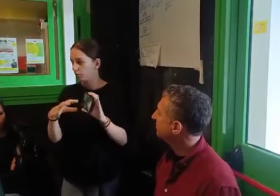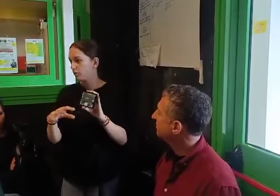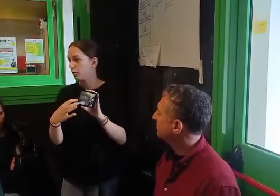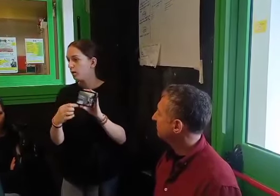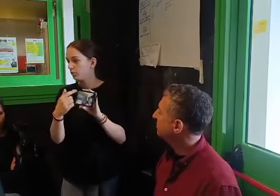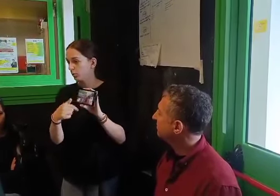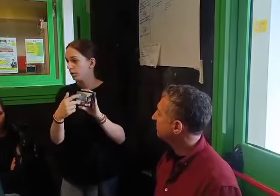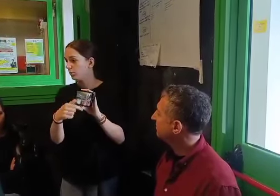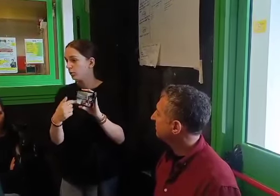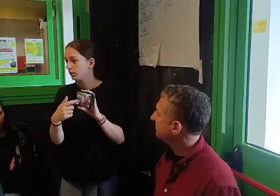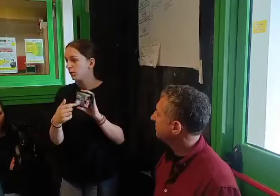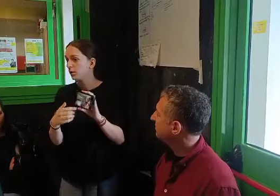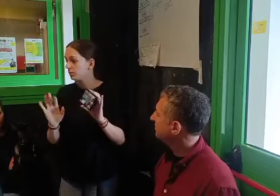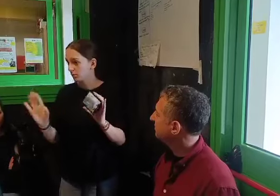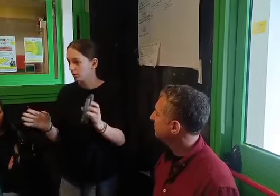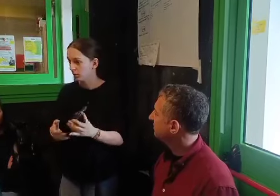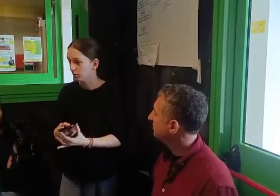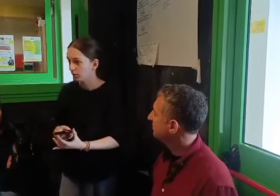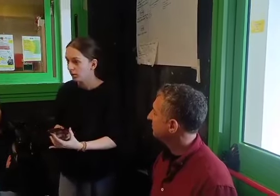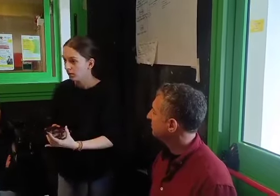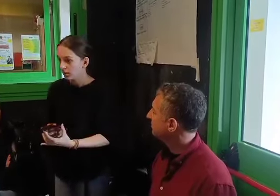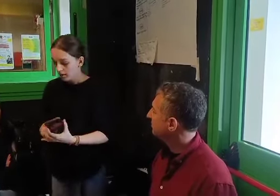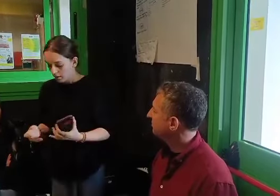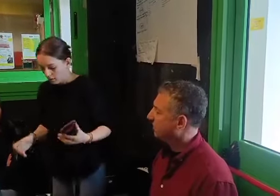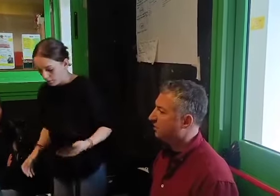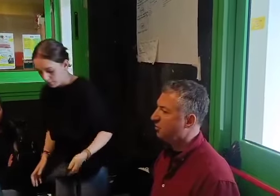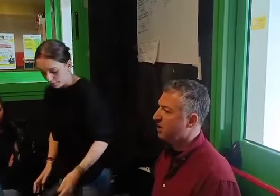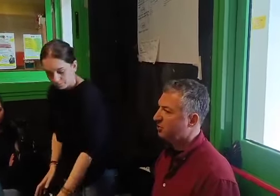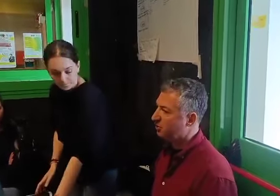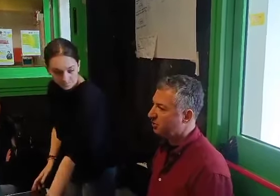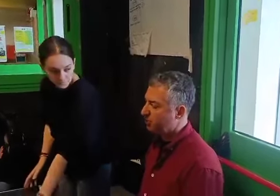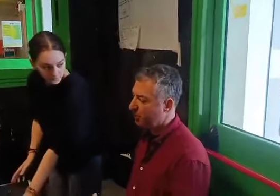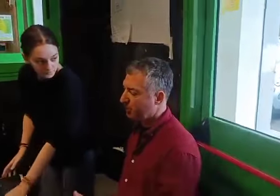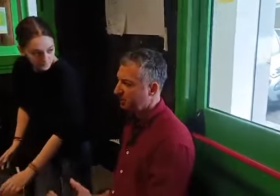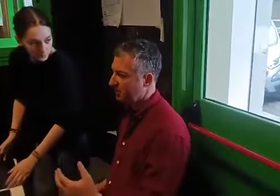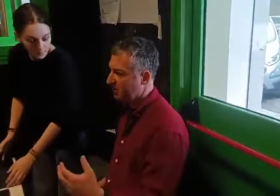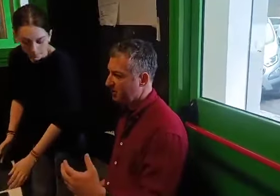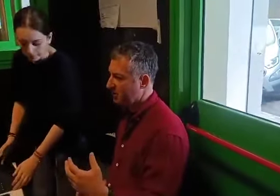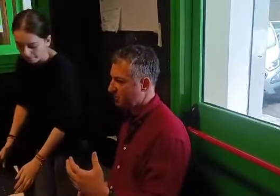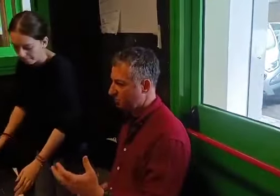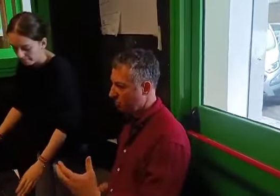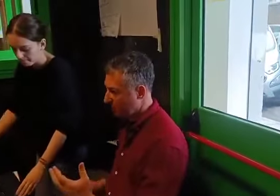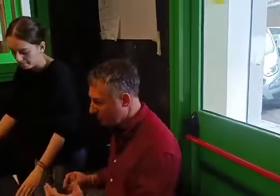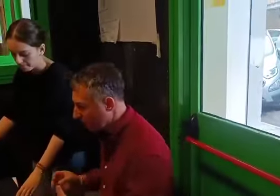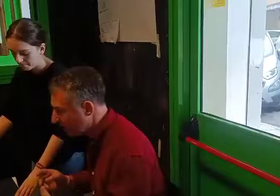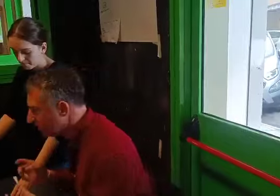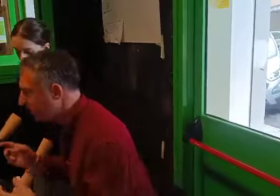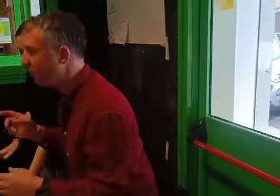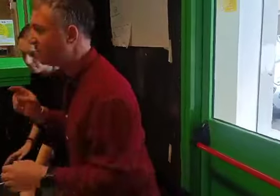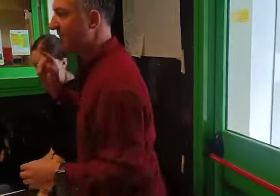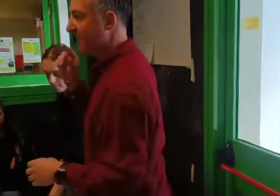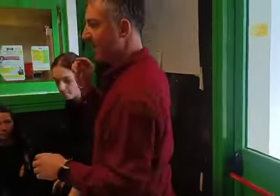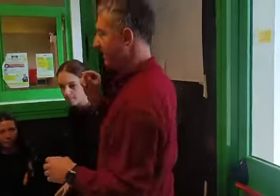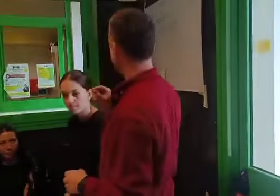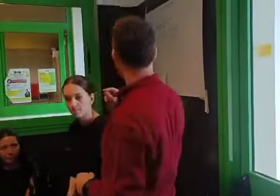just imagine without the written lines, it's better. If you want to put some strong information, use the Z